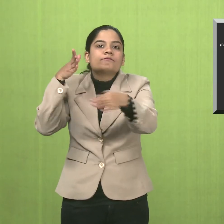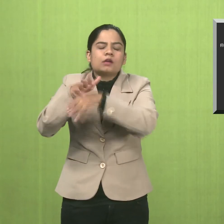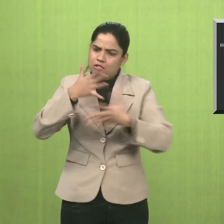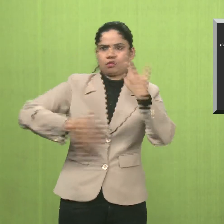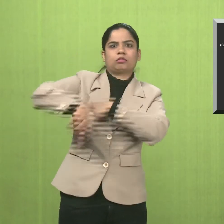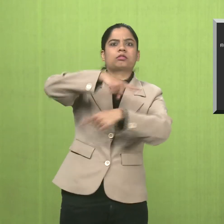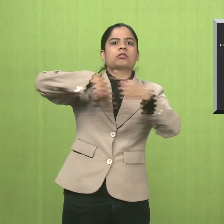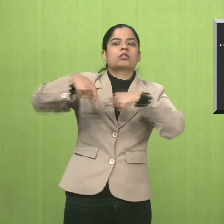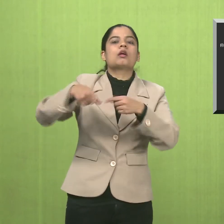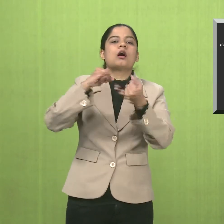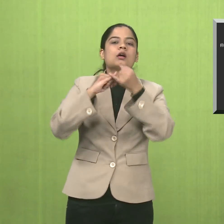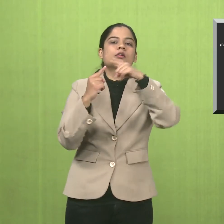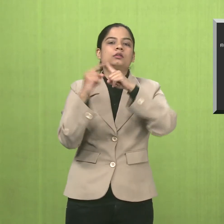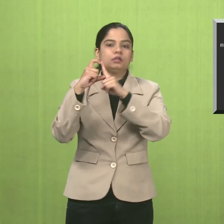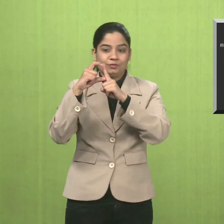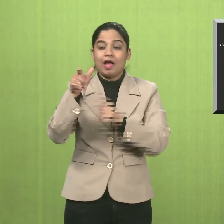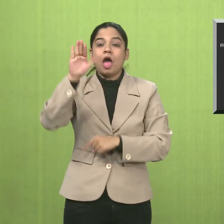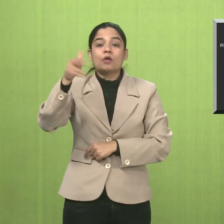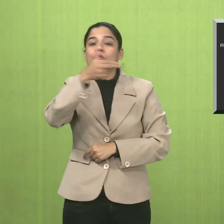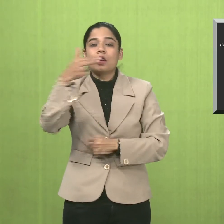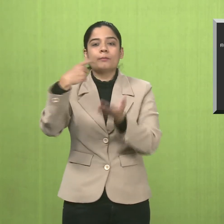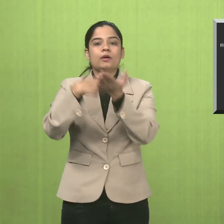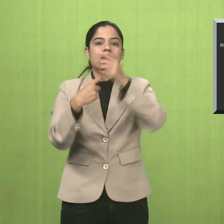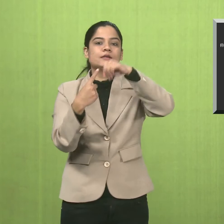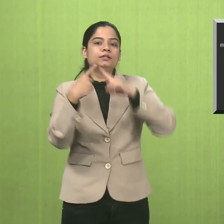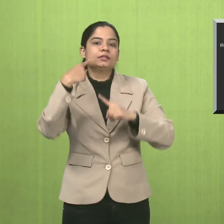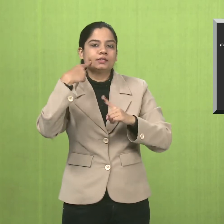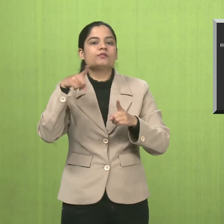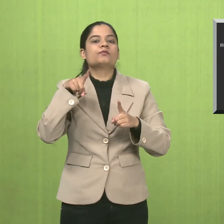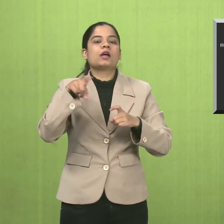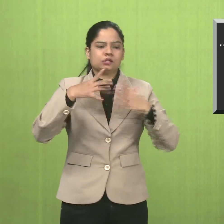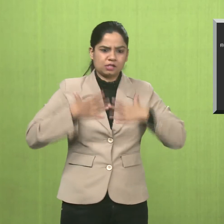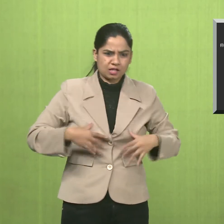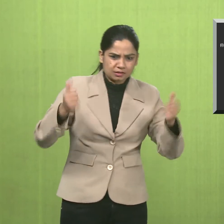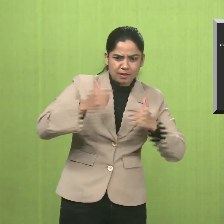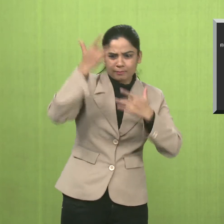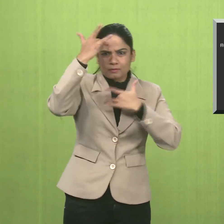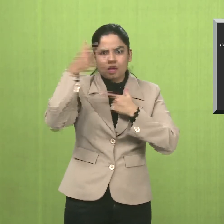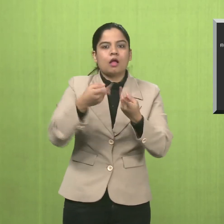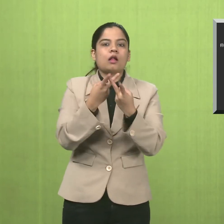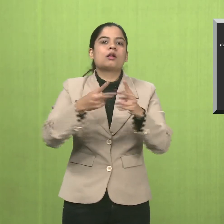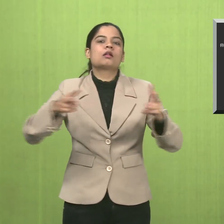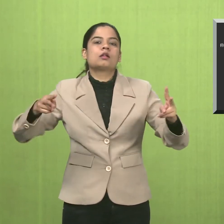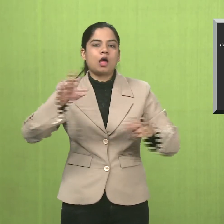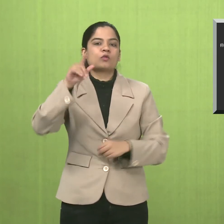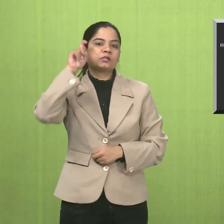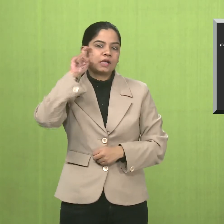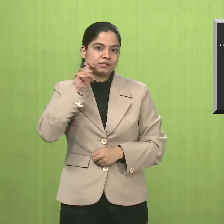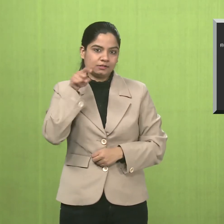infected and it can cause STD. It's also called the RTI. It can lead to various